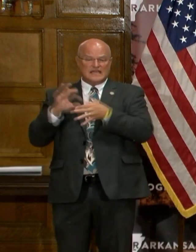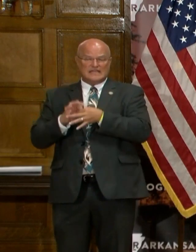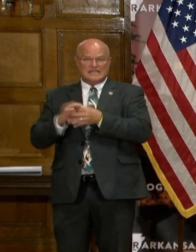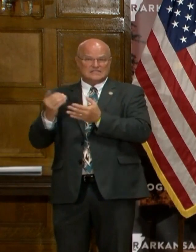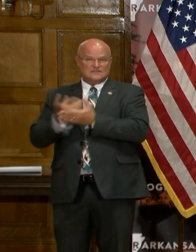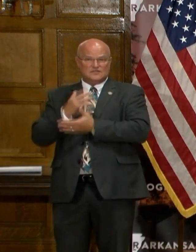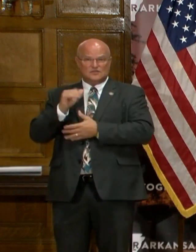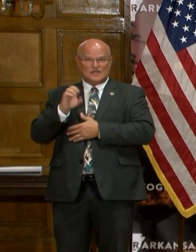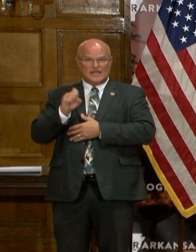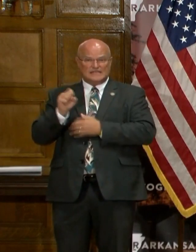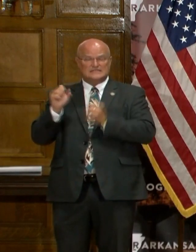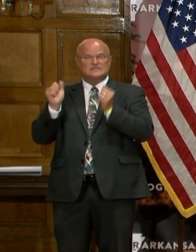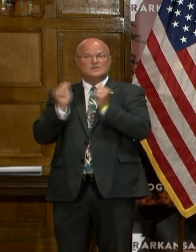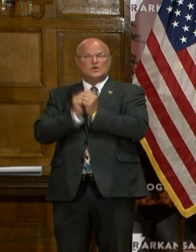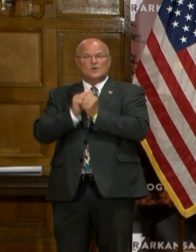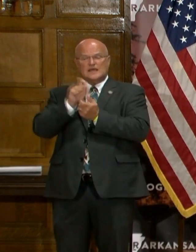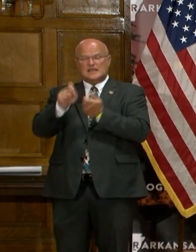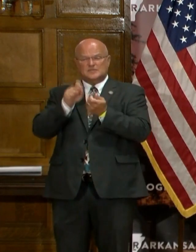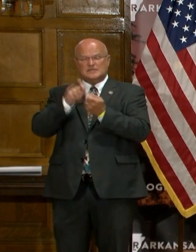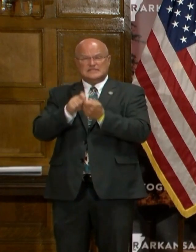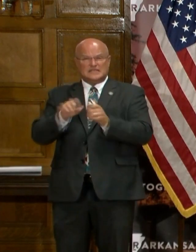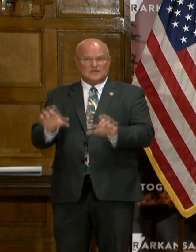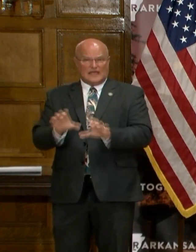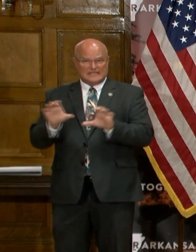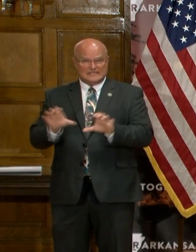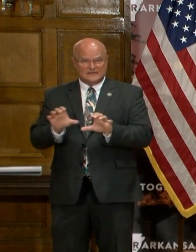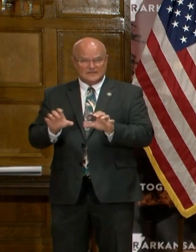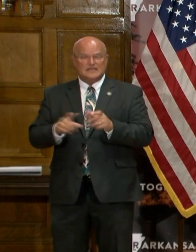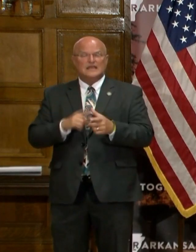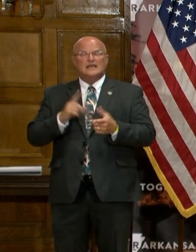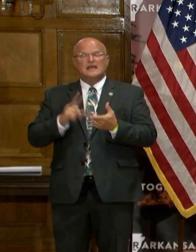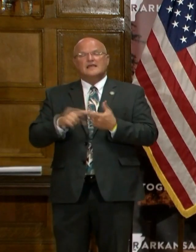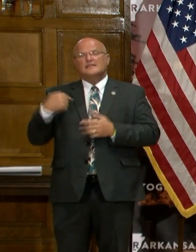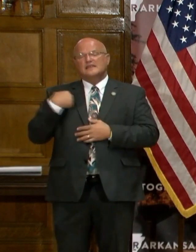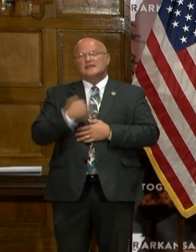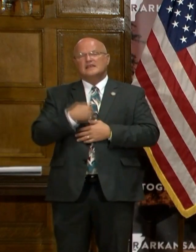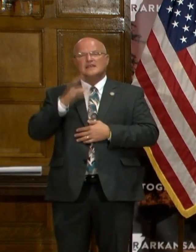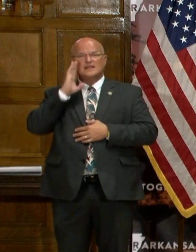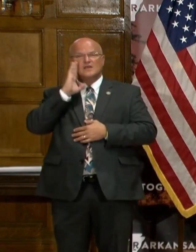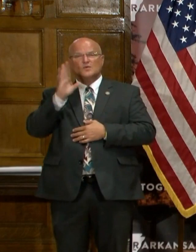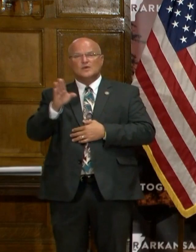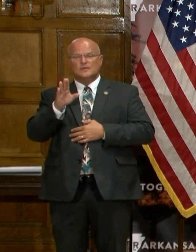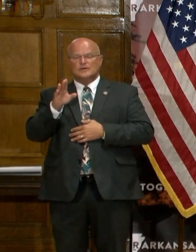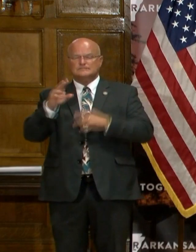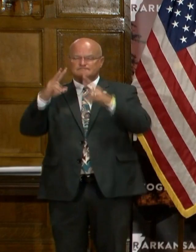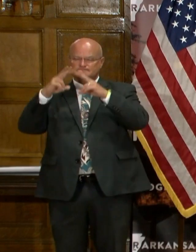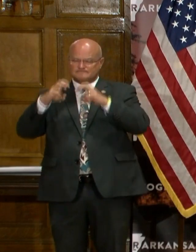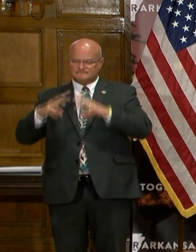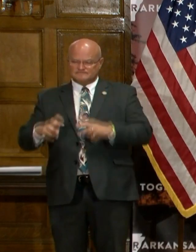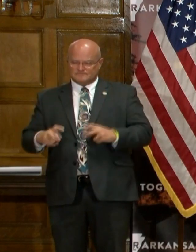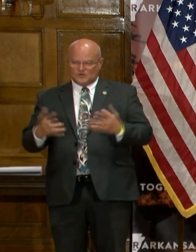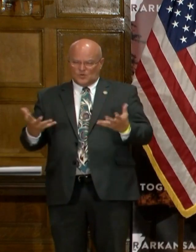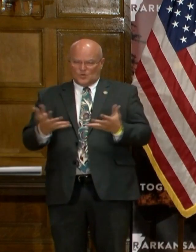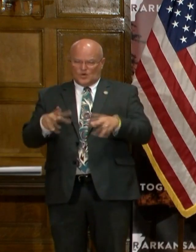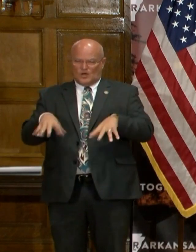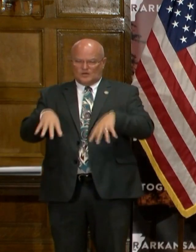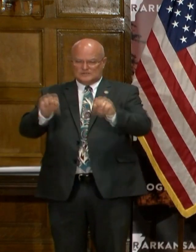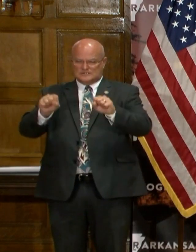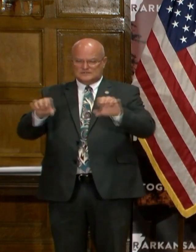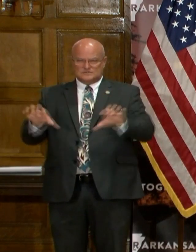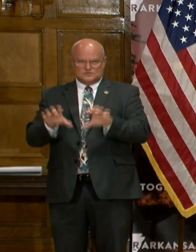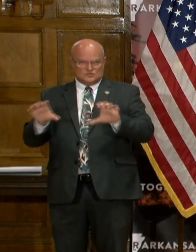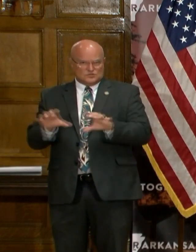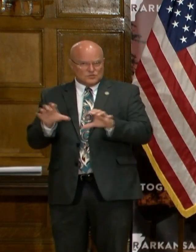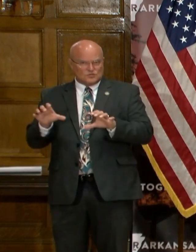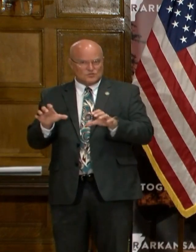new cases with a particular activity, then we will examine that as to what action should be taken.